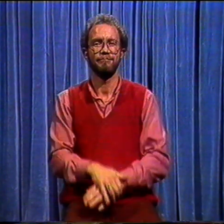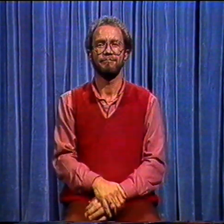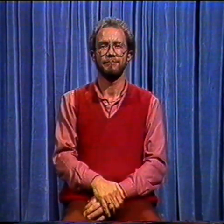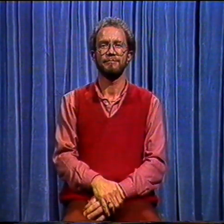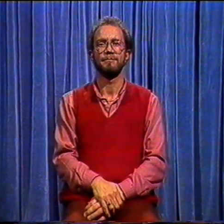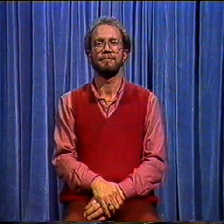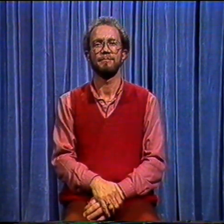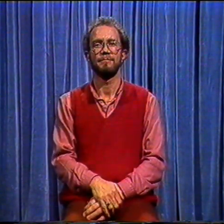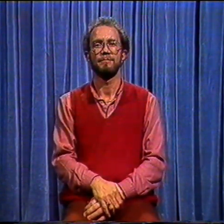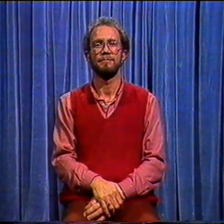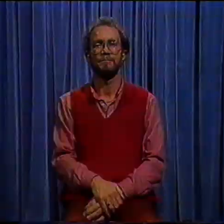getting.